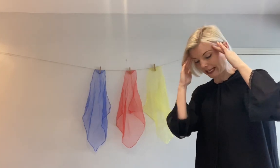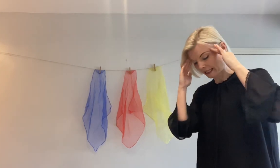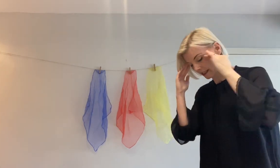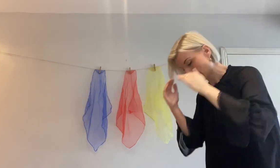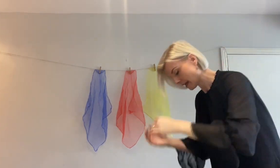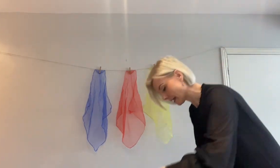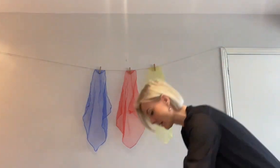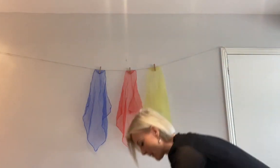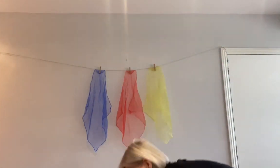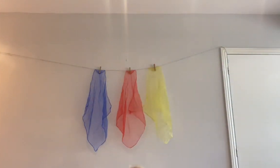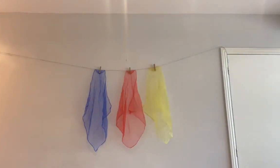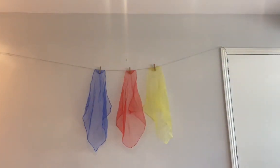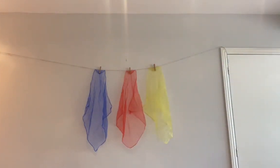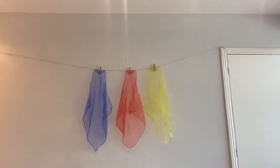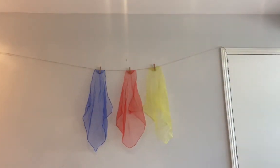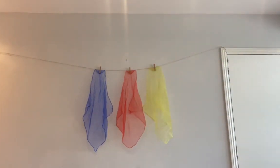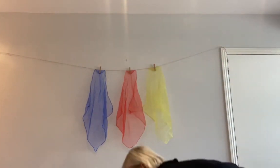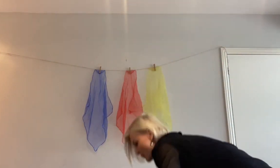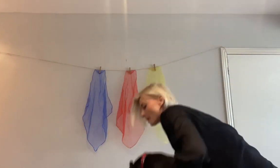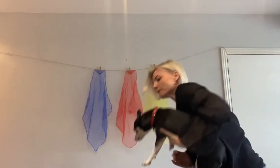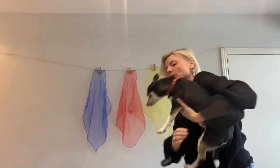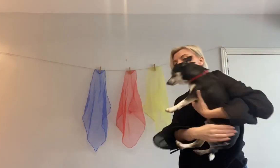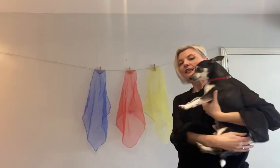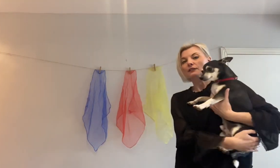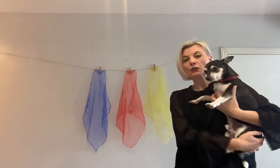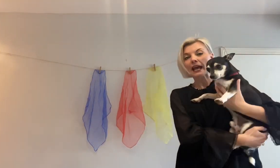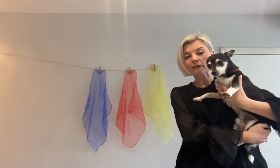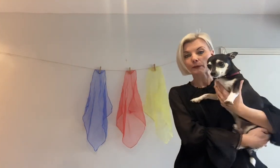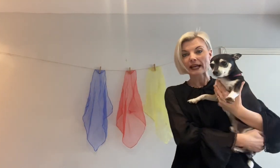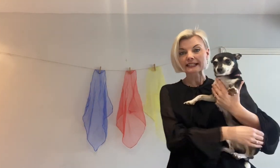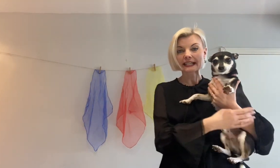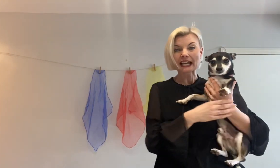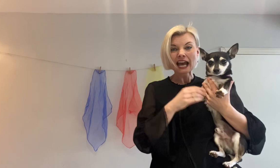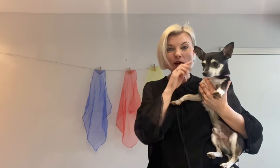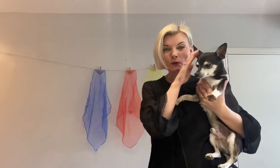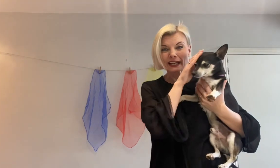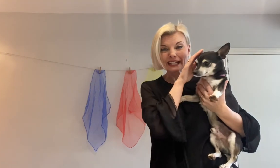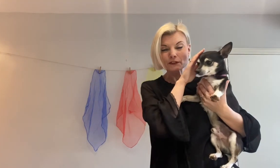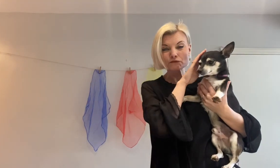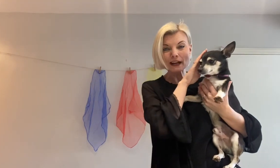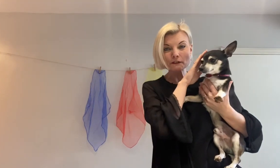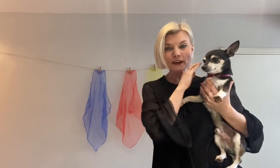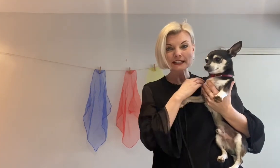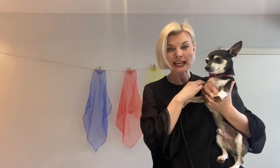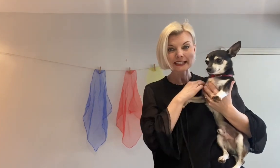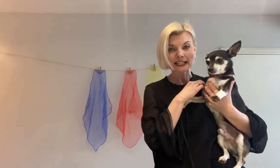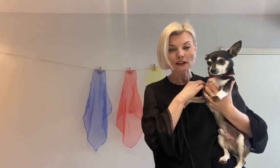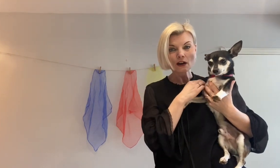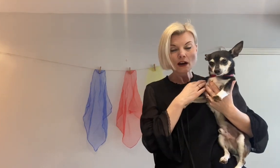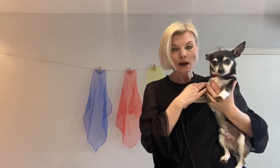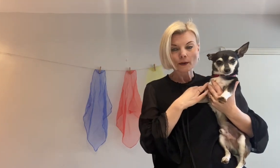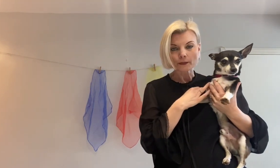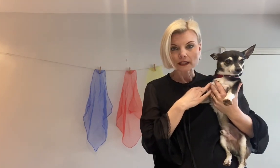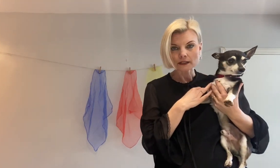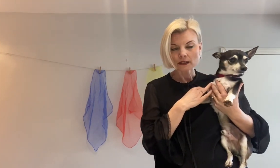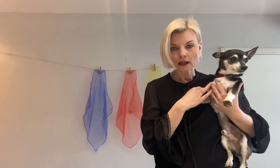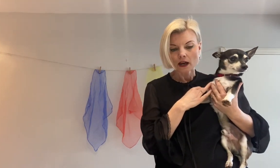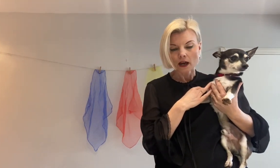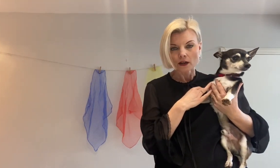headache. You really do. You get a terrible headache. Oh, and even Ralph had a headache. But, did